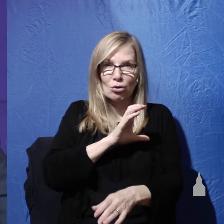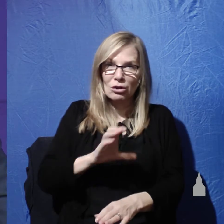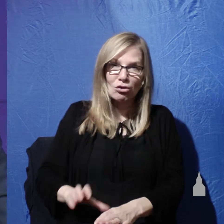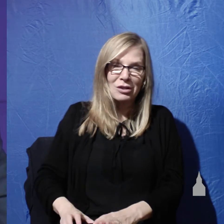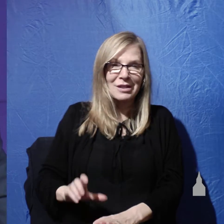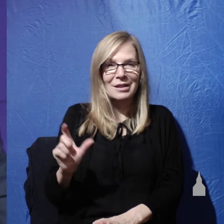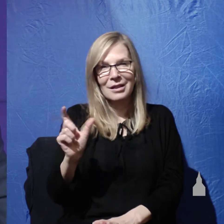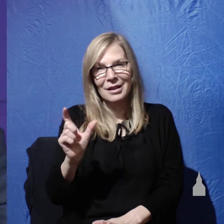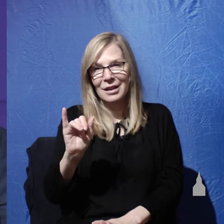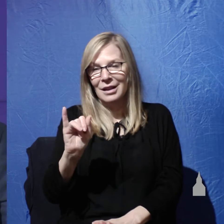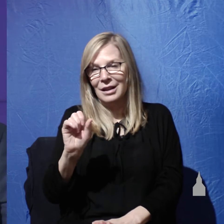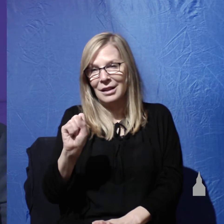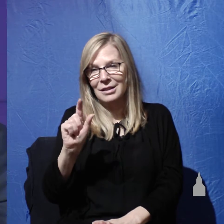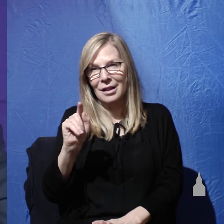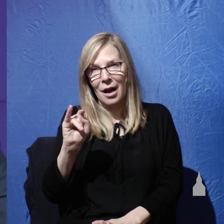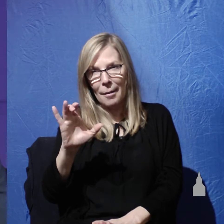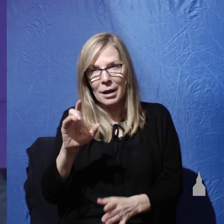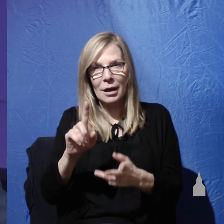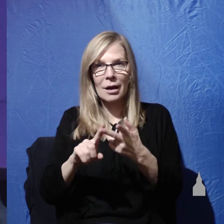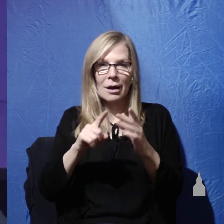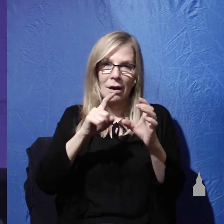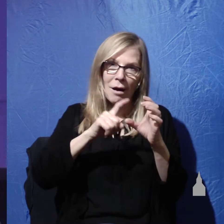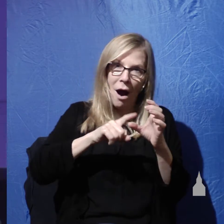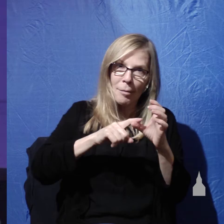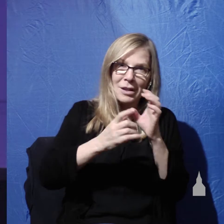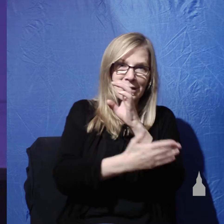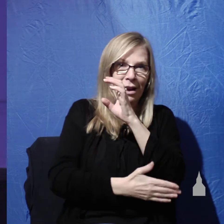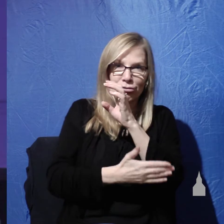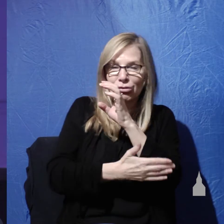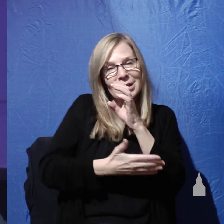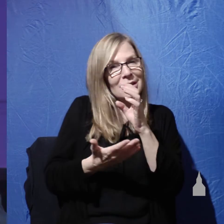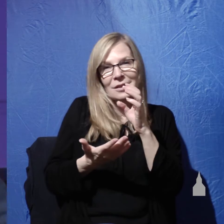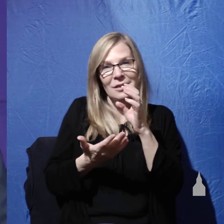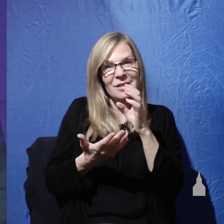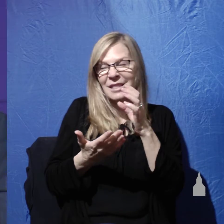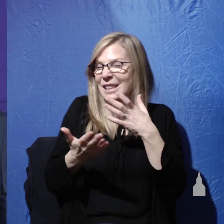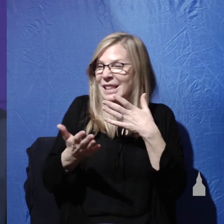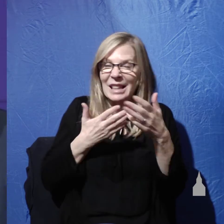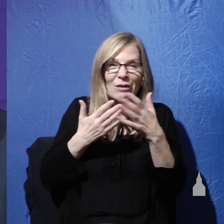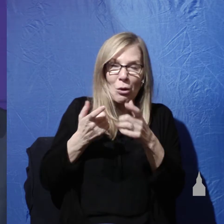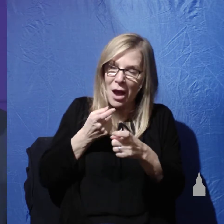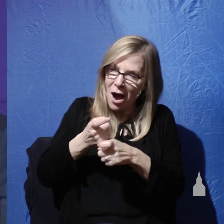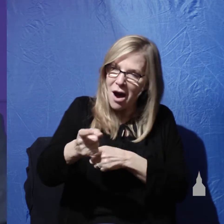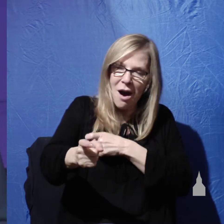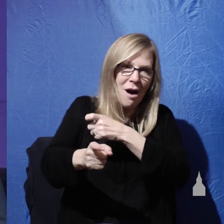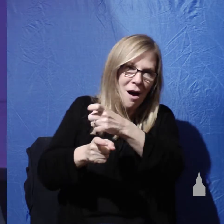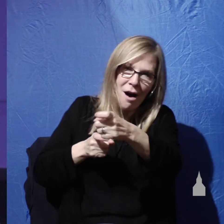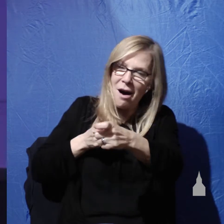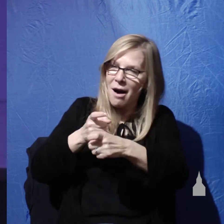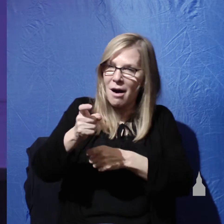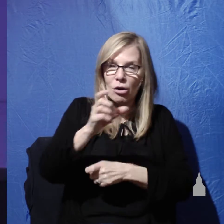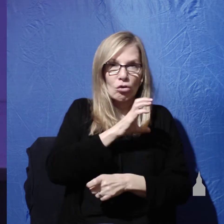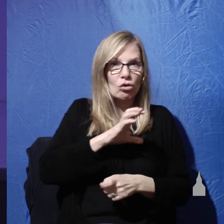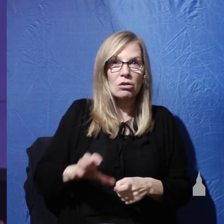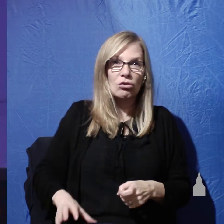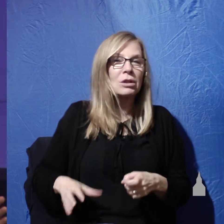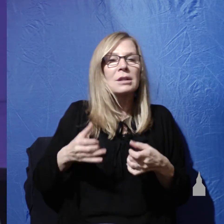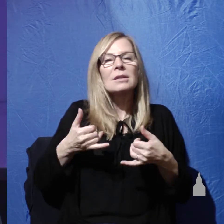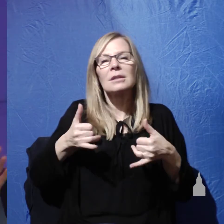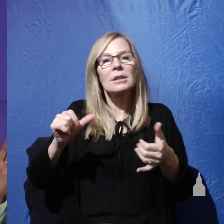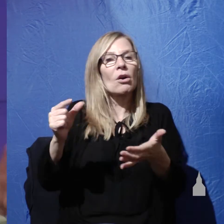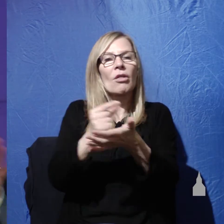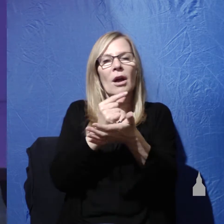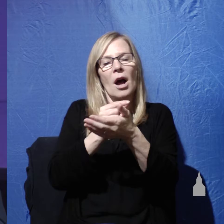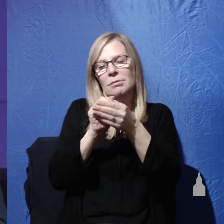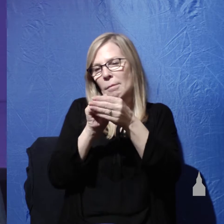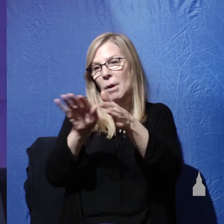Islamic countries, communist countries, cannot contain the advancement of the gospel. You would think